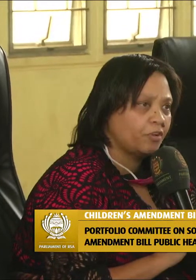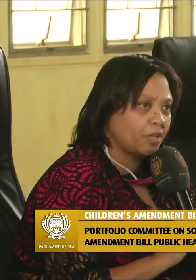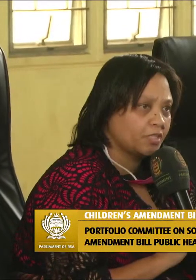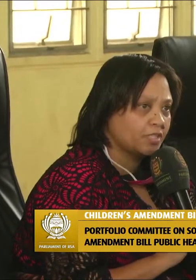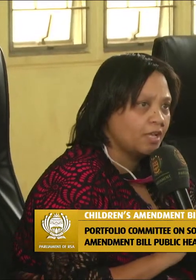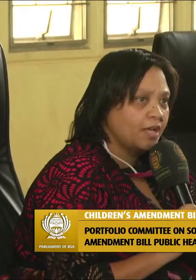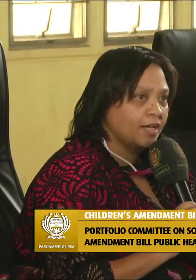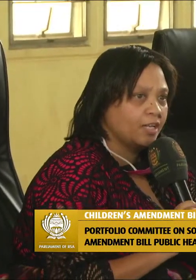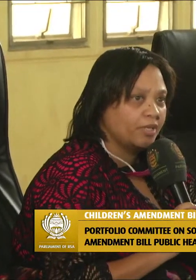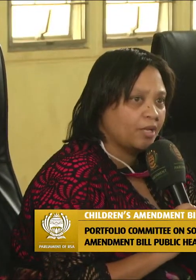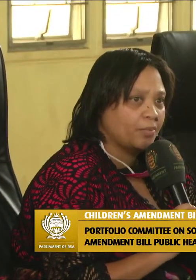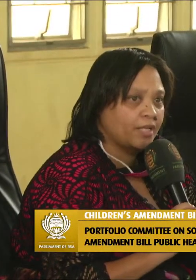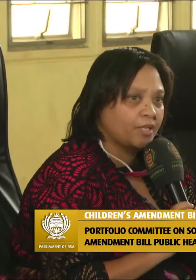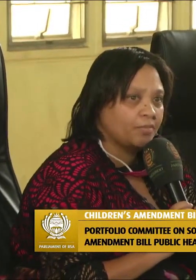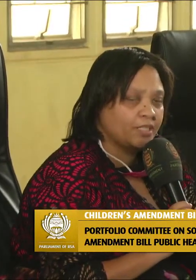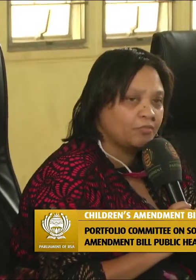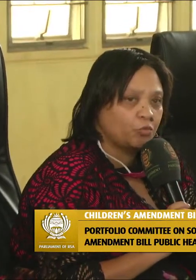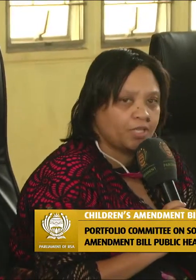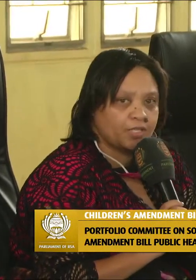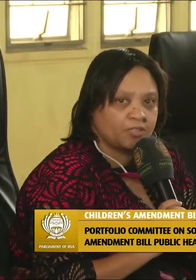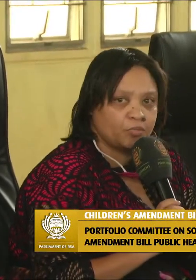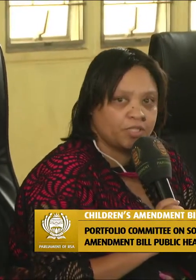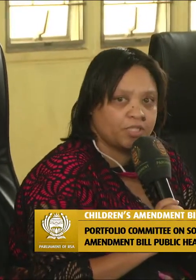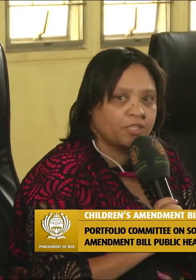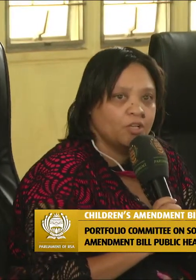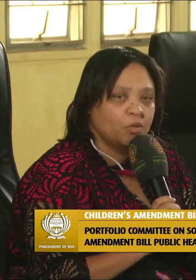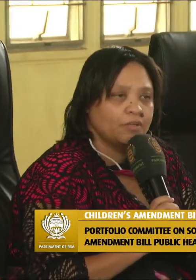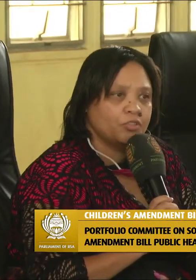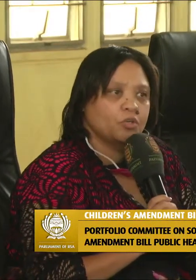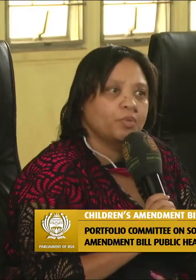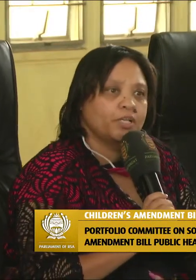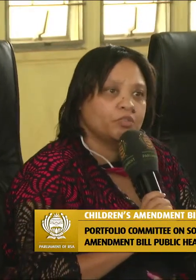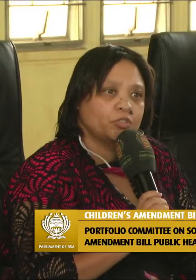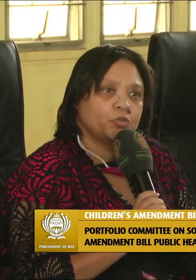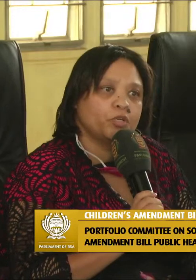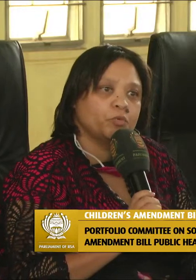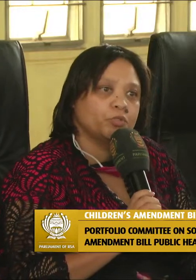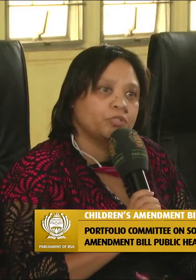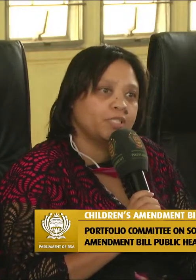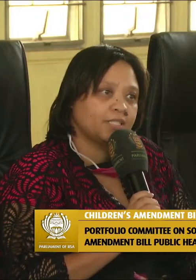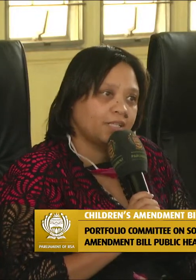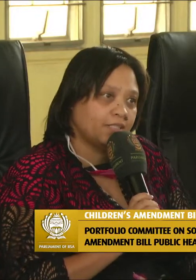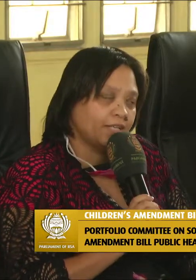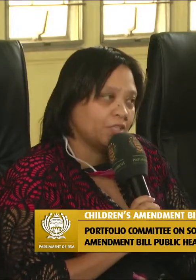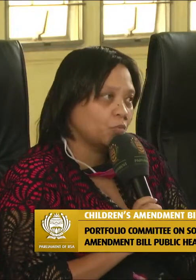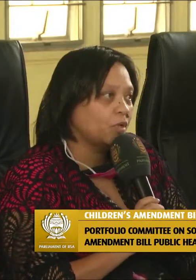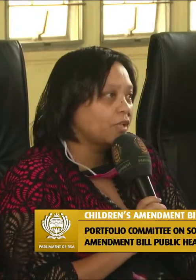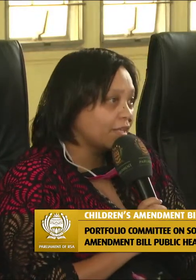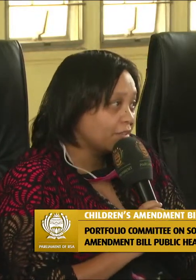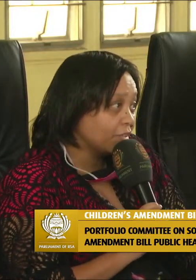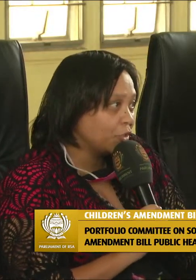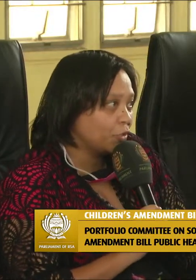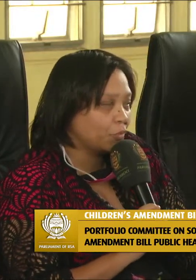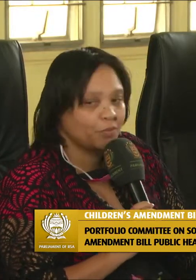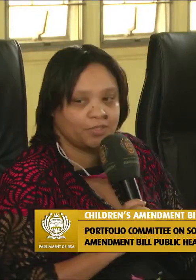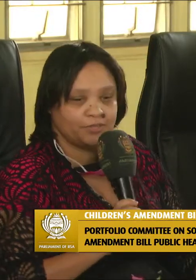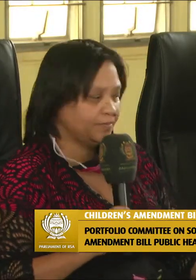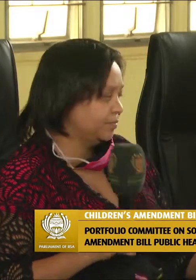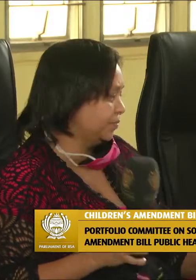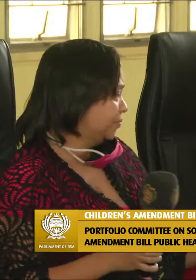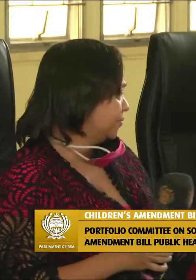unemployed fathers are coming up, and I believe we as a committee will have to go back to the drawing board to discuss that as well. I thank